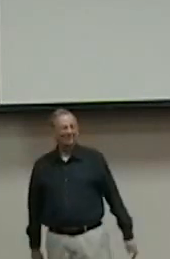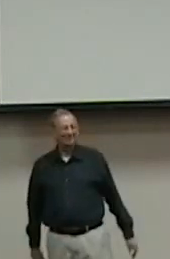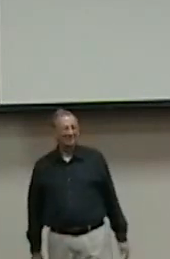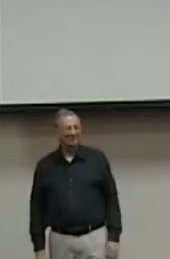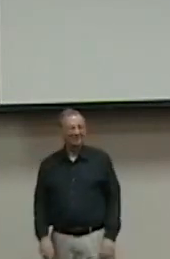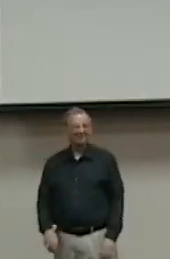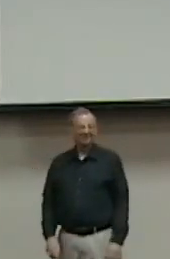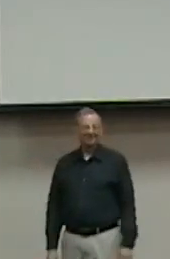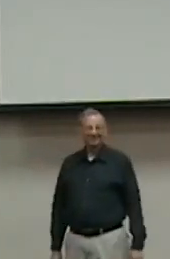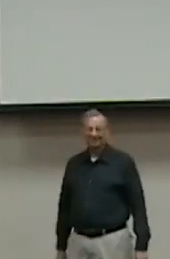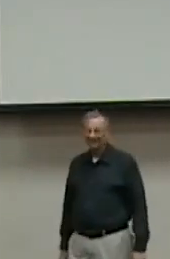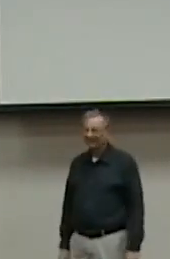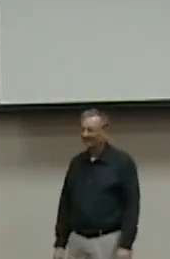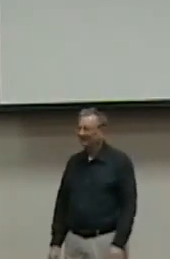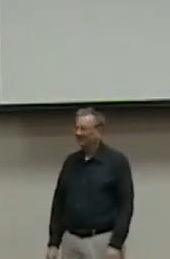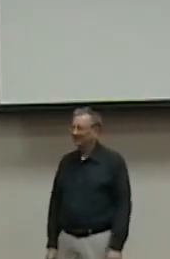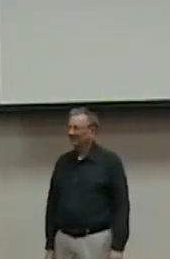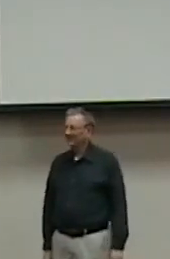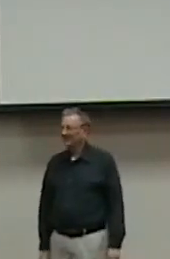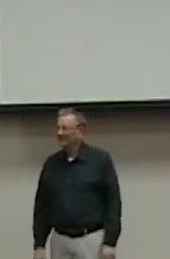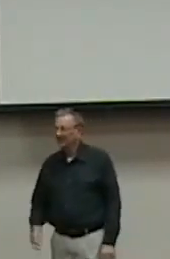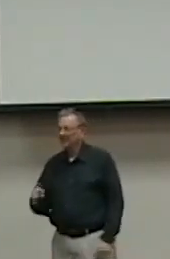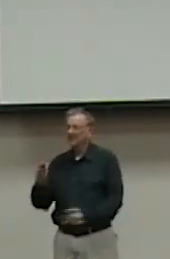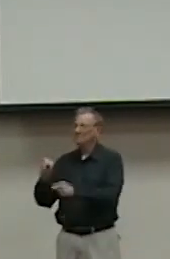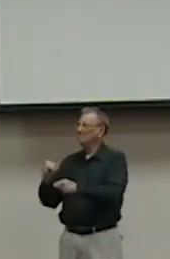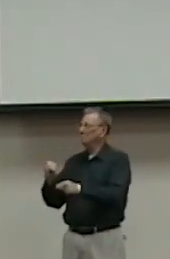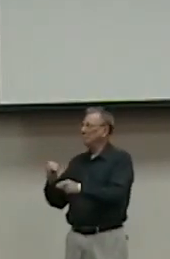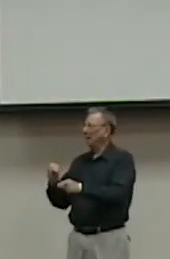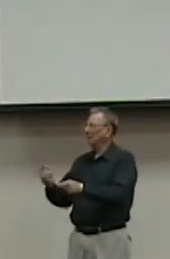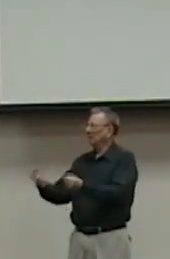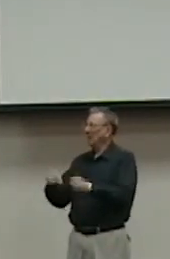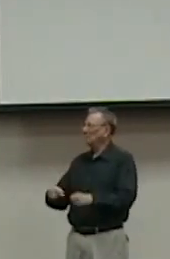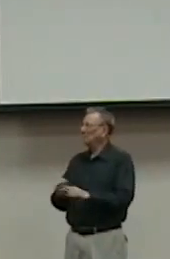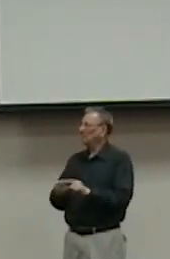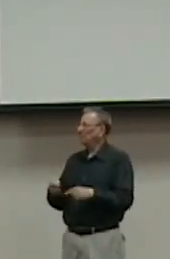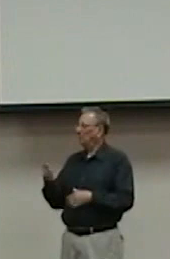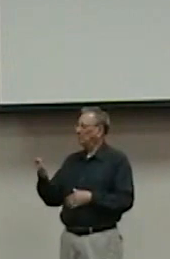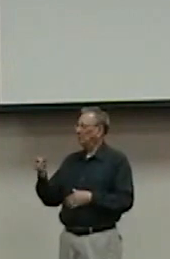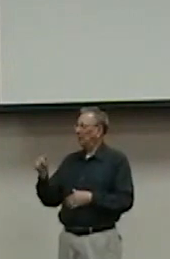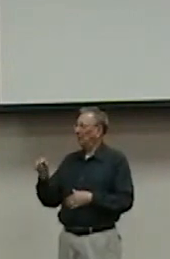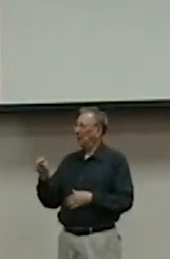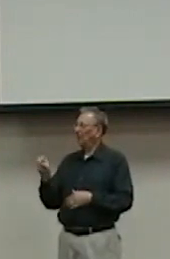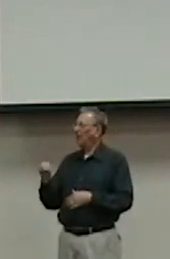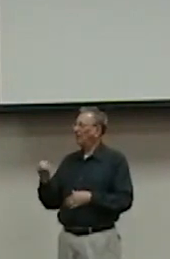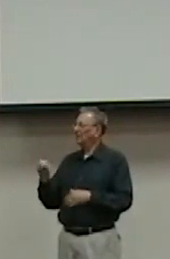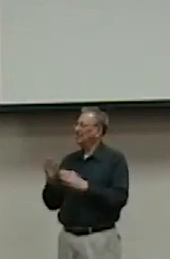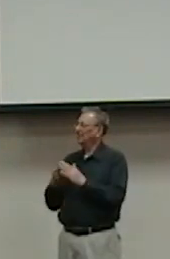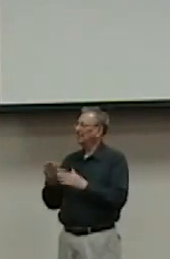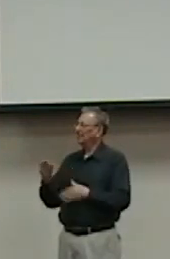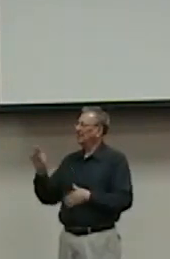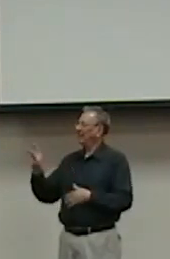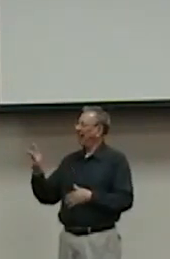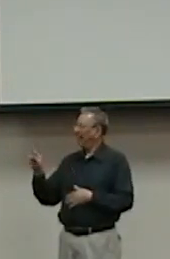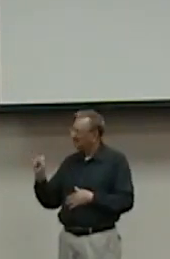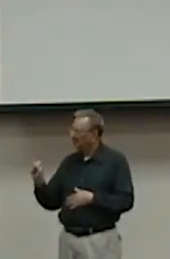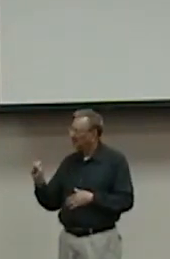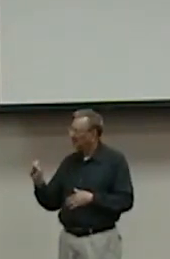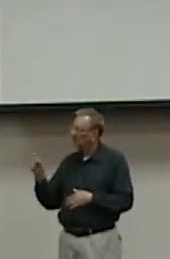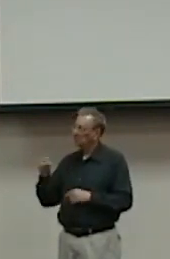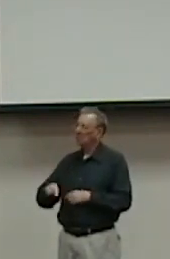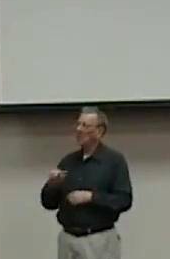a half. Michael came here from Garden City, Kansas, to come to the AIM program